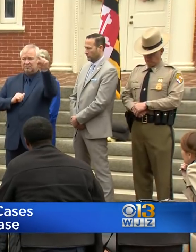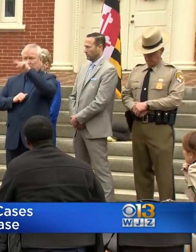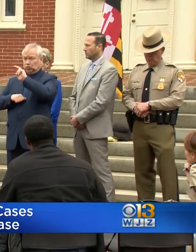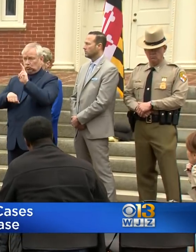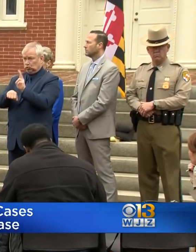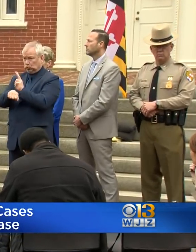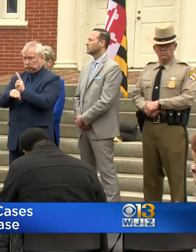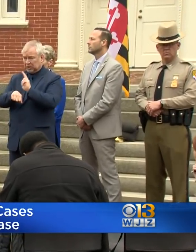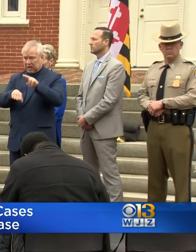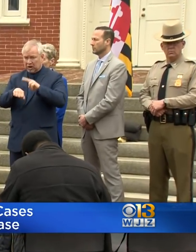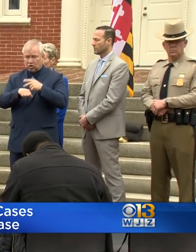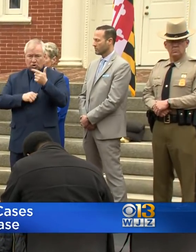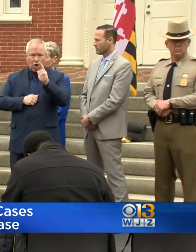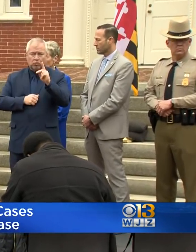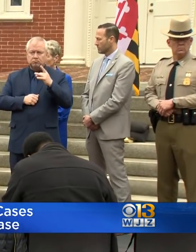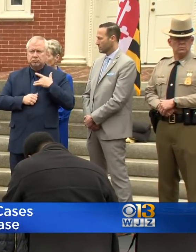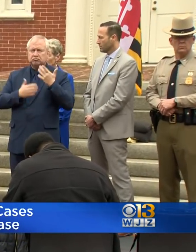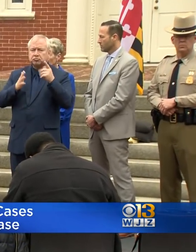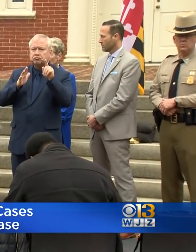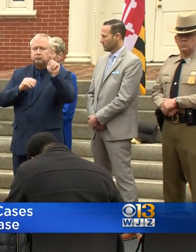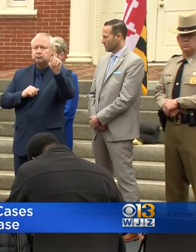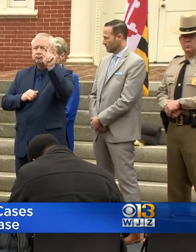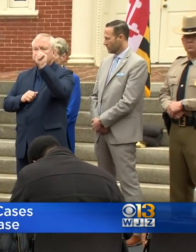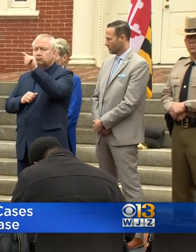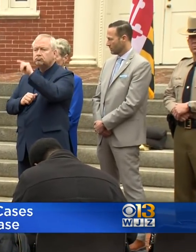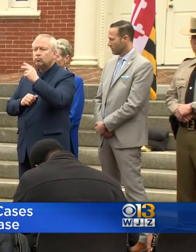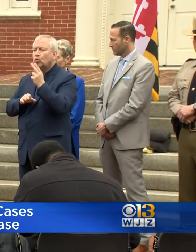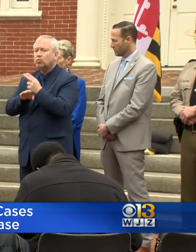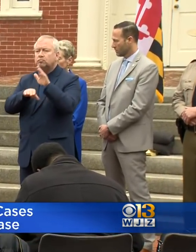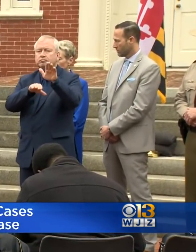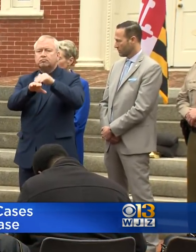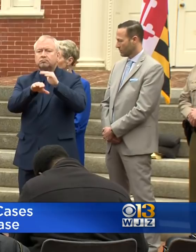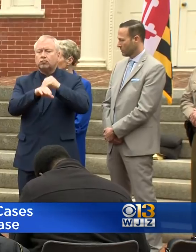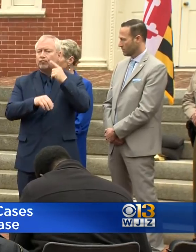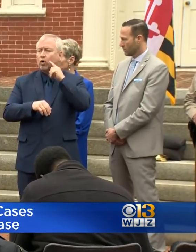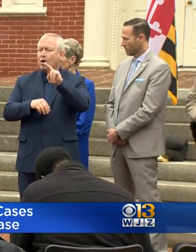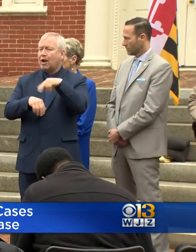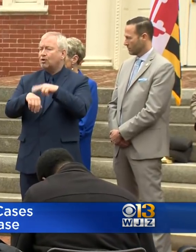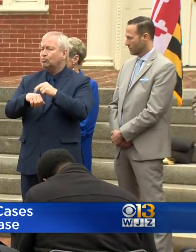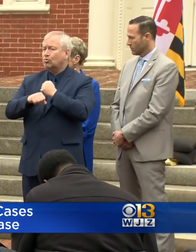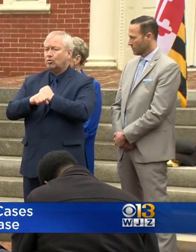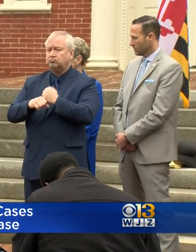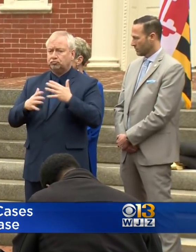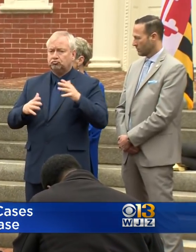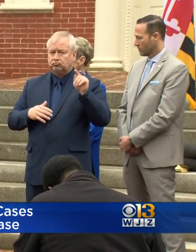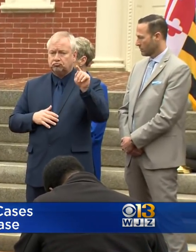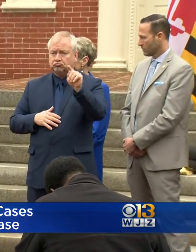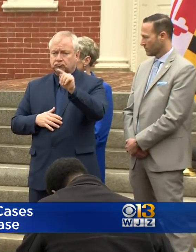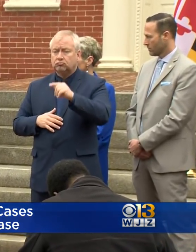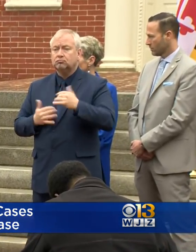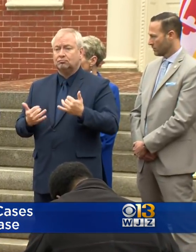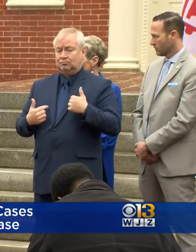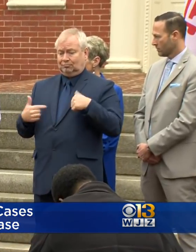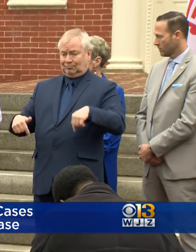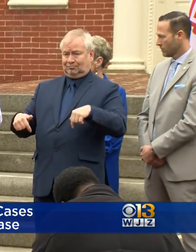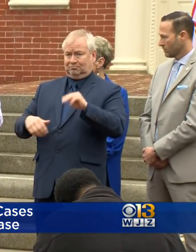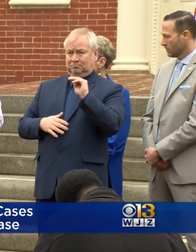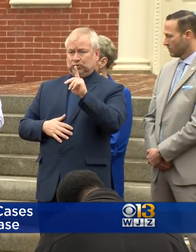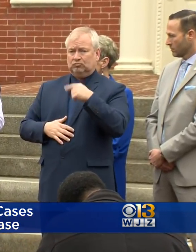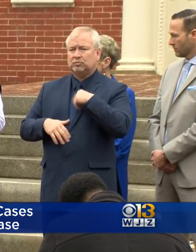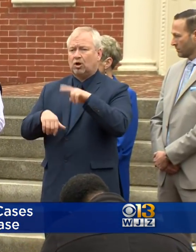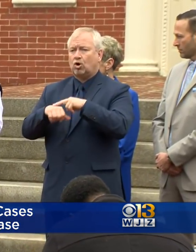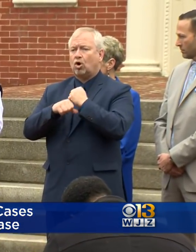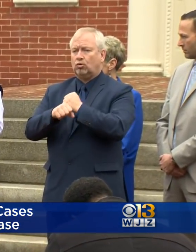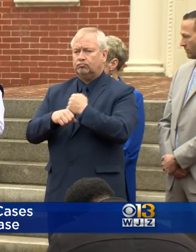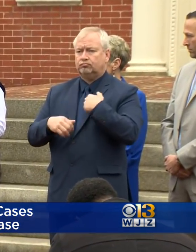that have activated certain portions of their National Guard. Our Maryland National Guard has a dual purpose